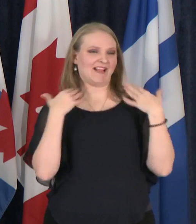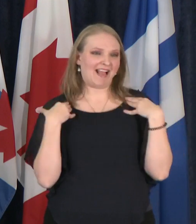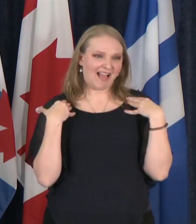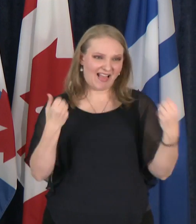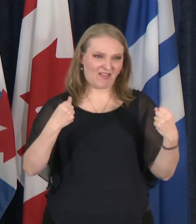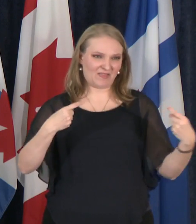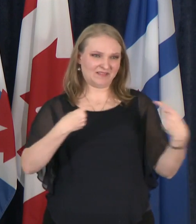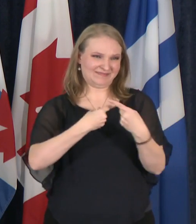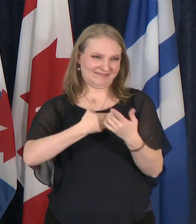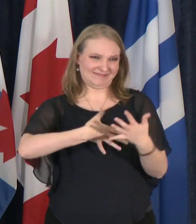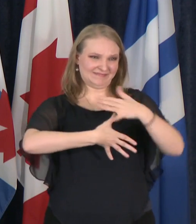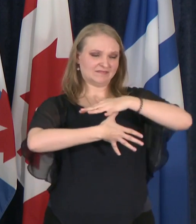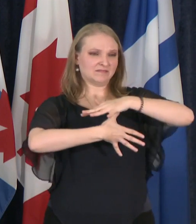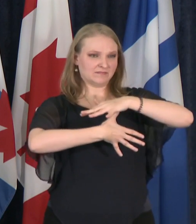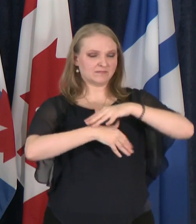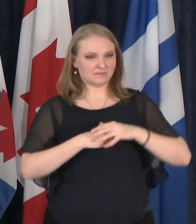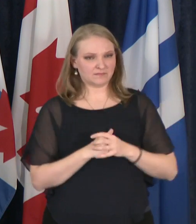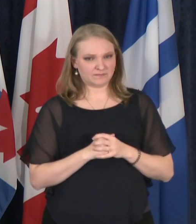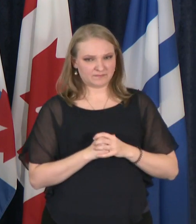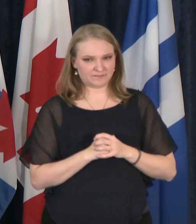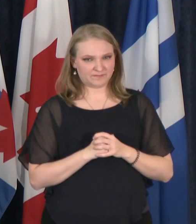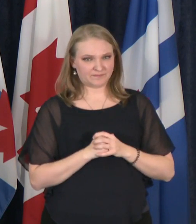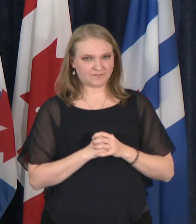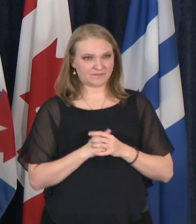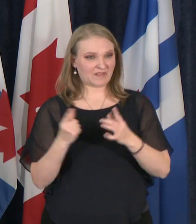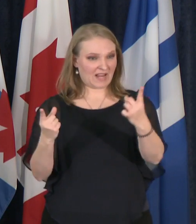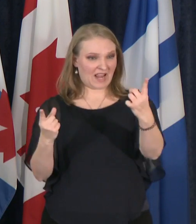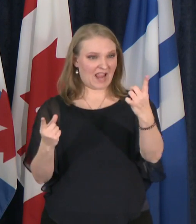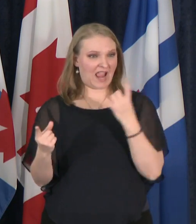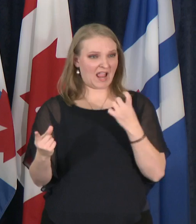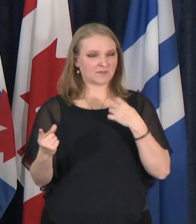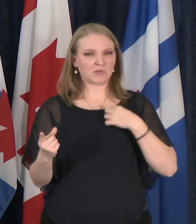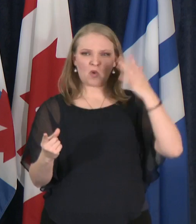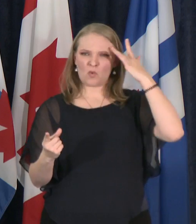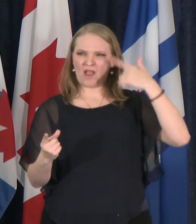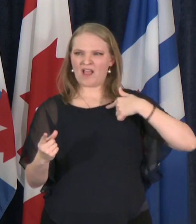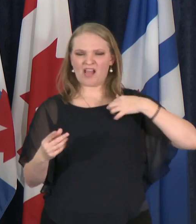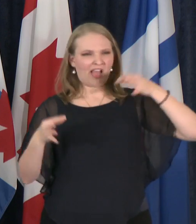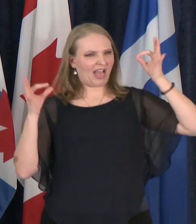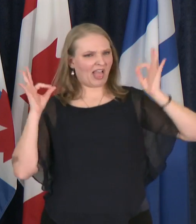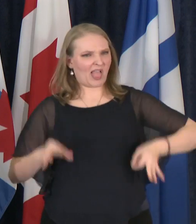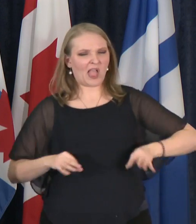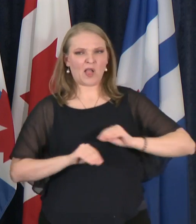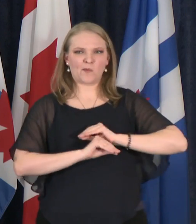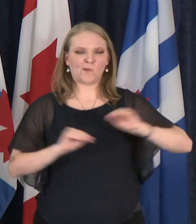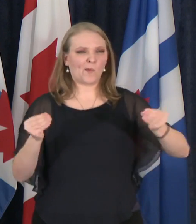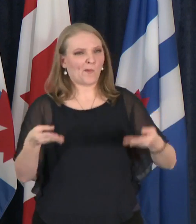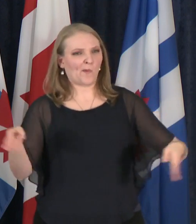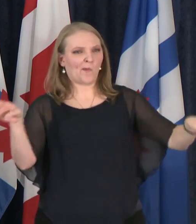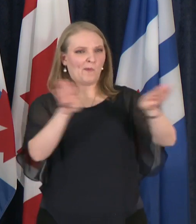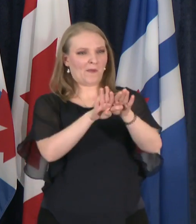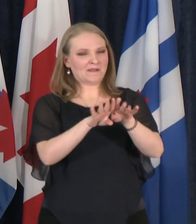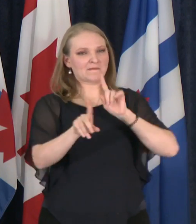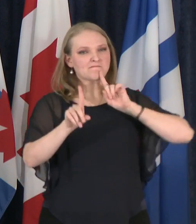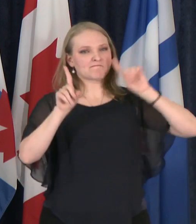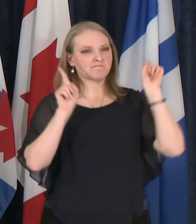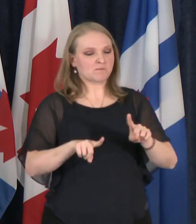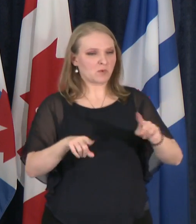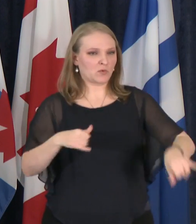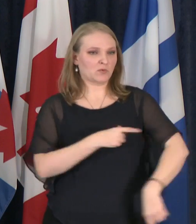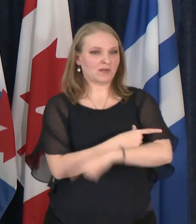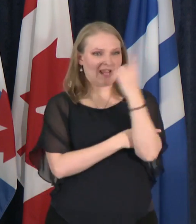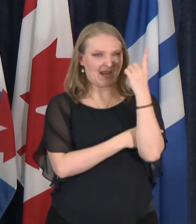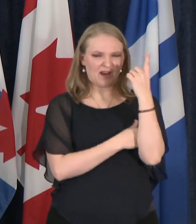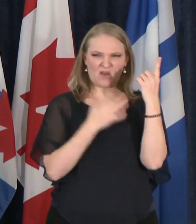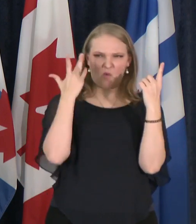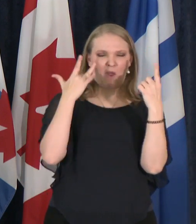I've been asked why I do not issue blanket closures for today. And